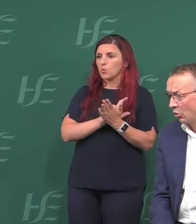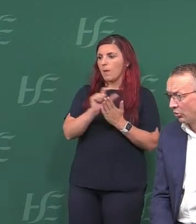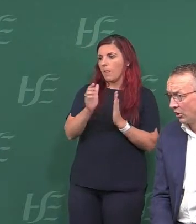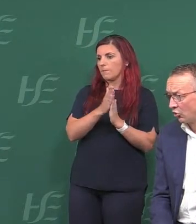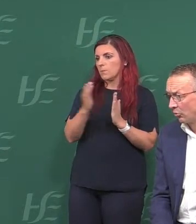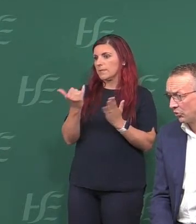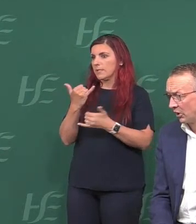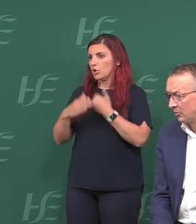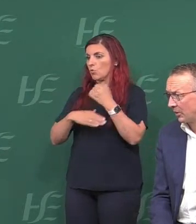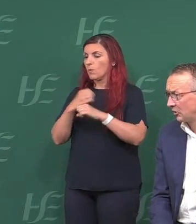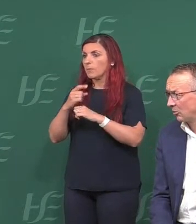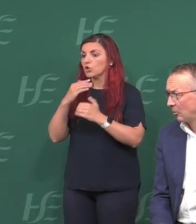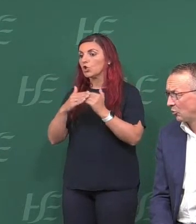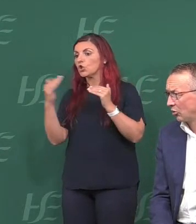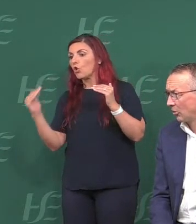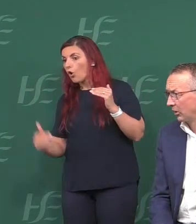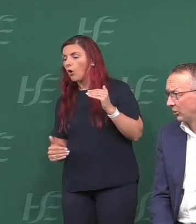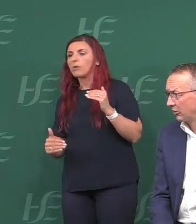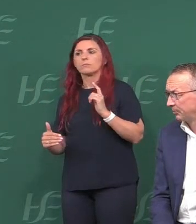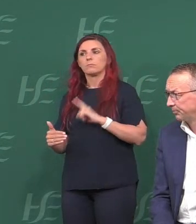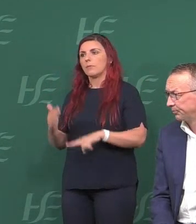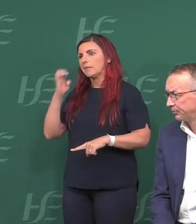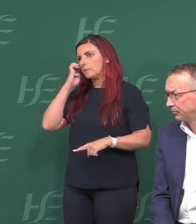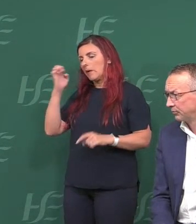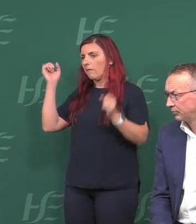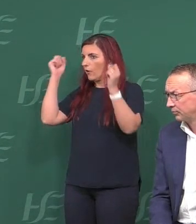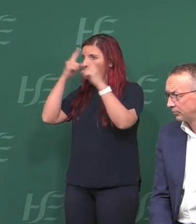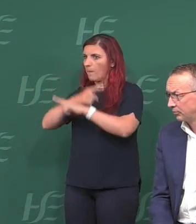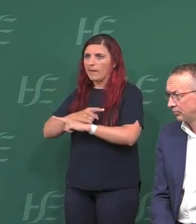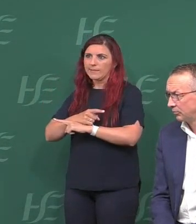but younger age groups, I expect it's going to be much more complicated.